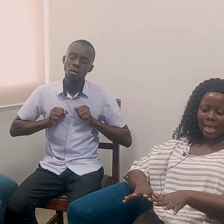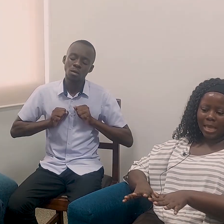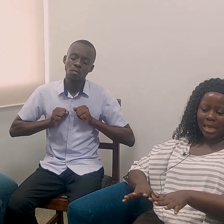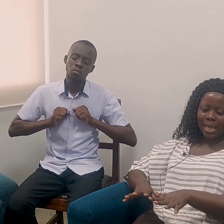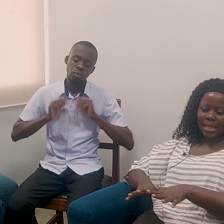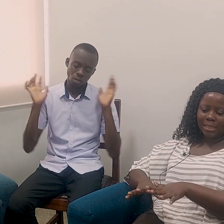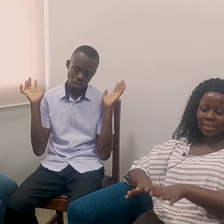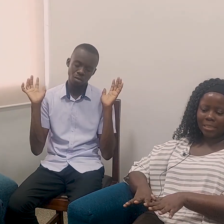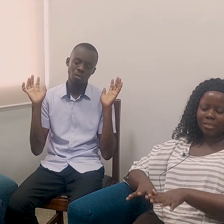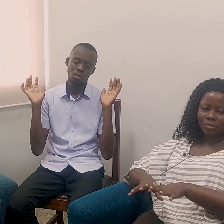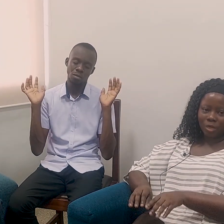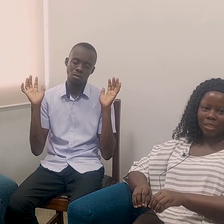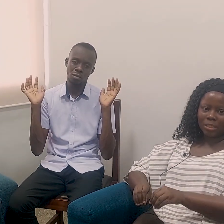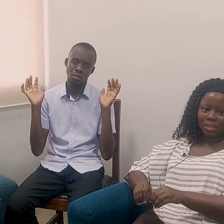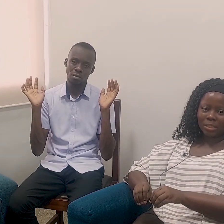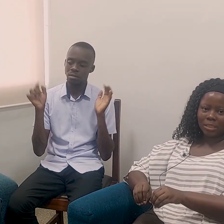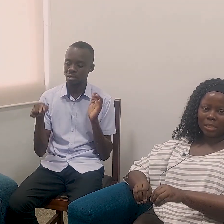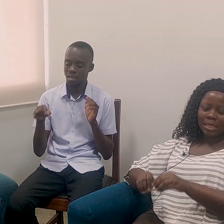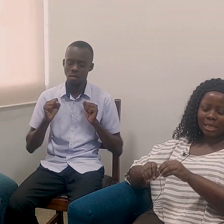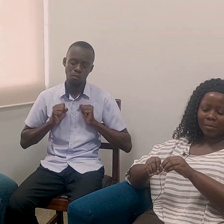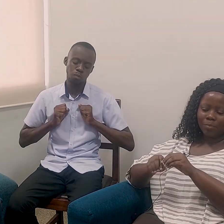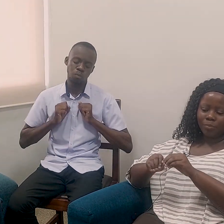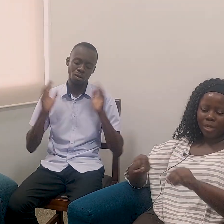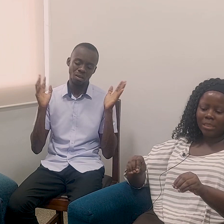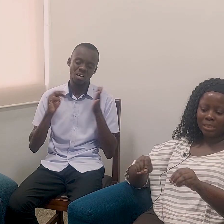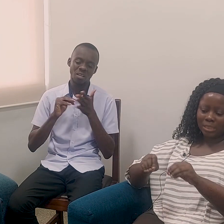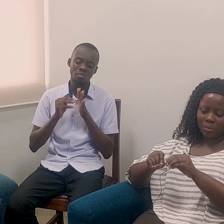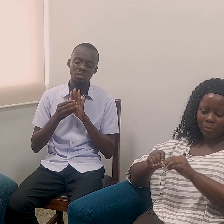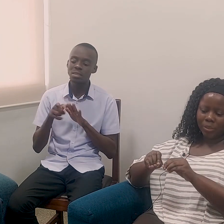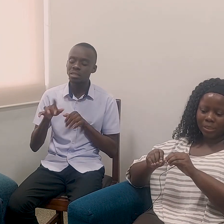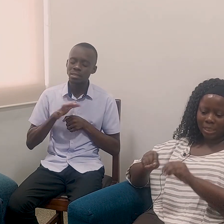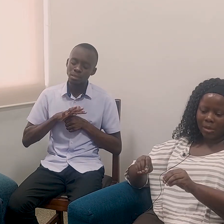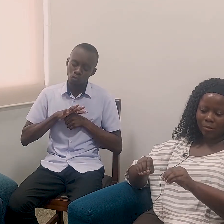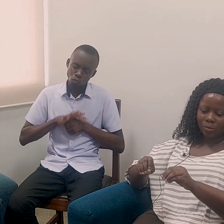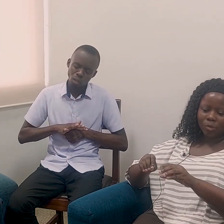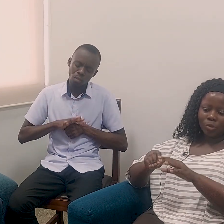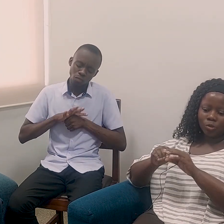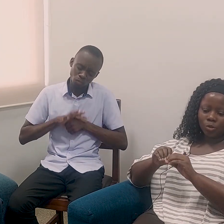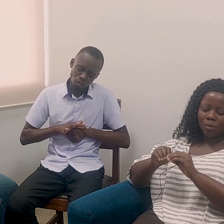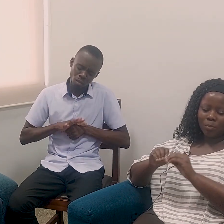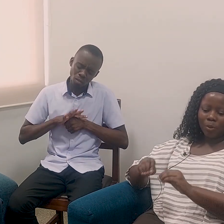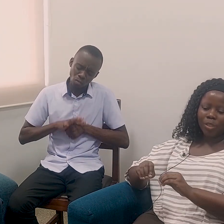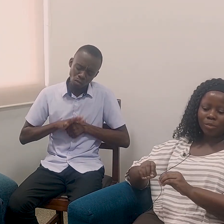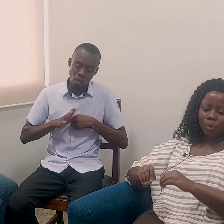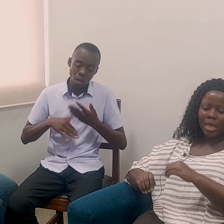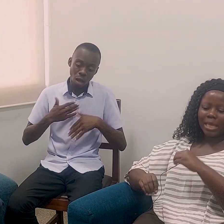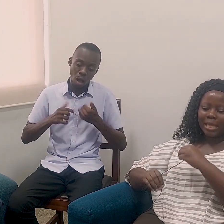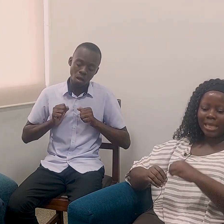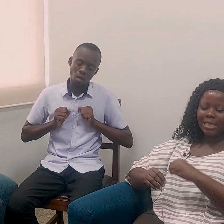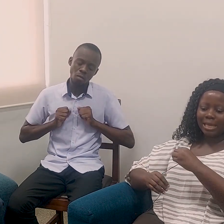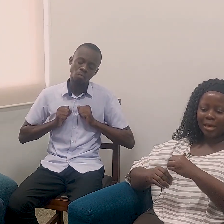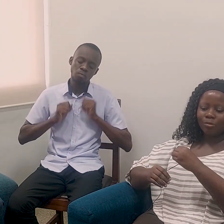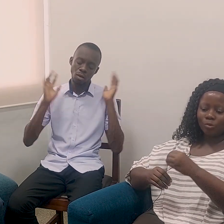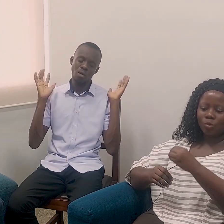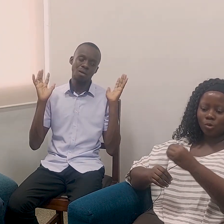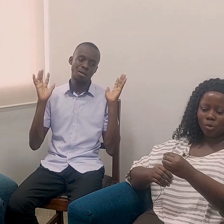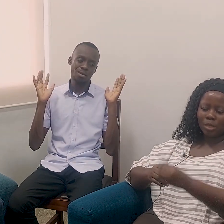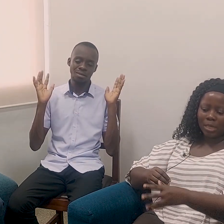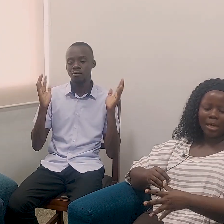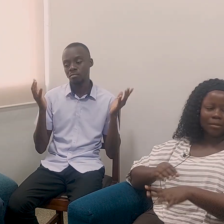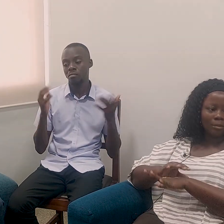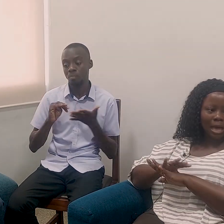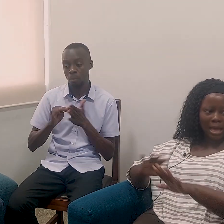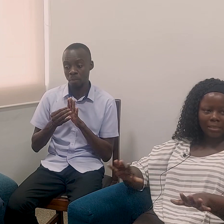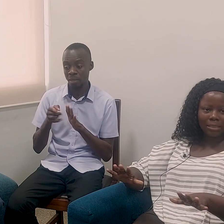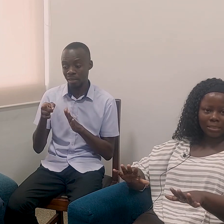It's excess stress that breaks the body down to the point where it can no